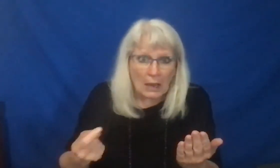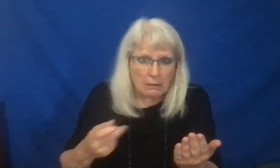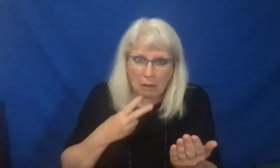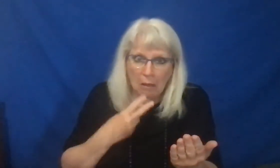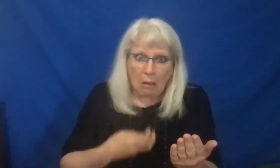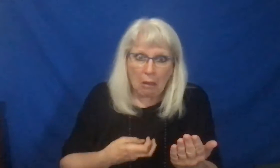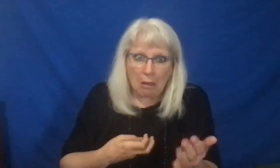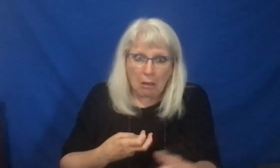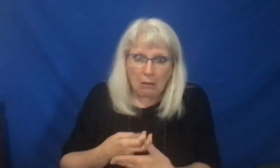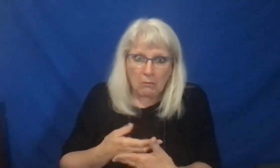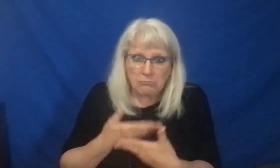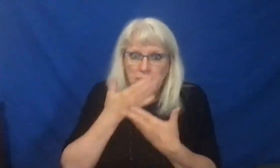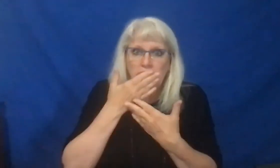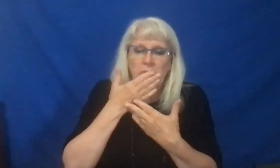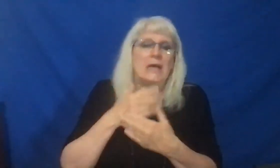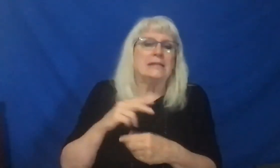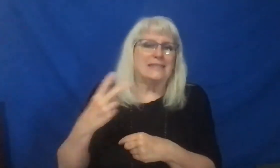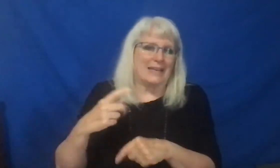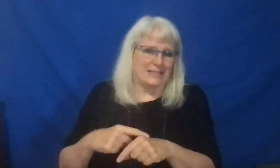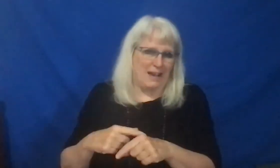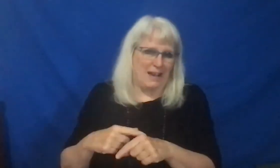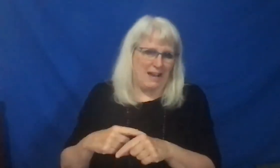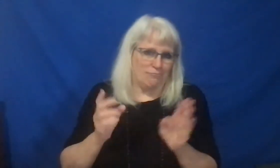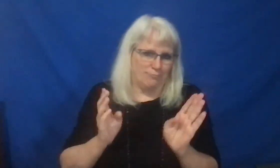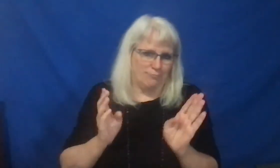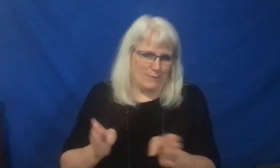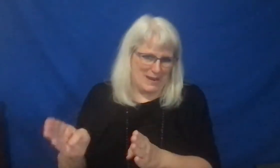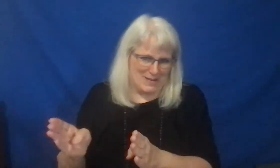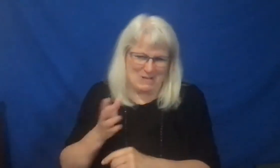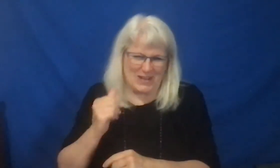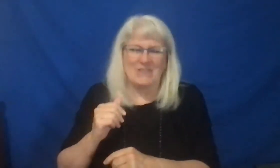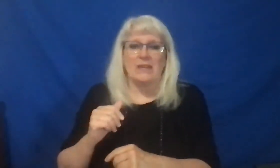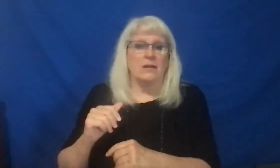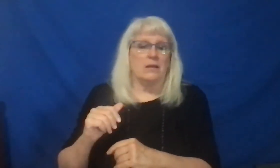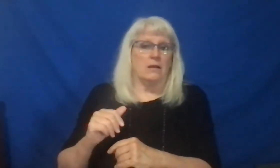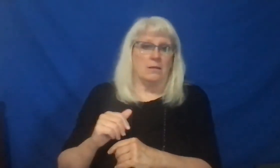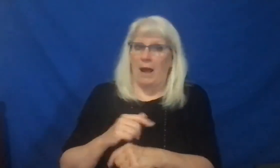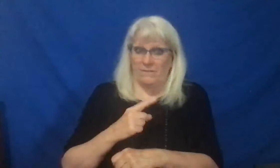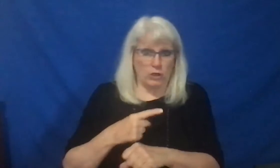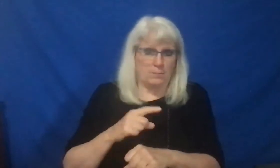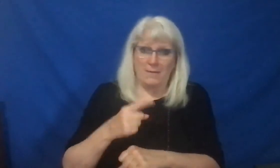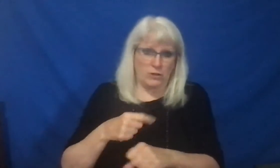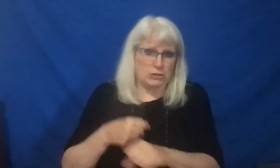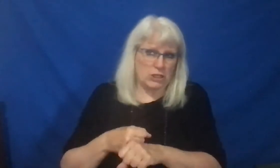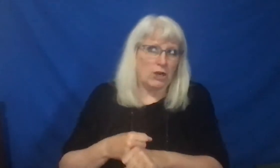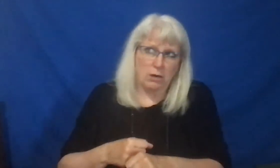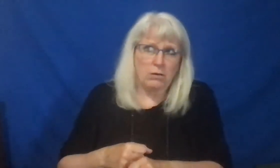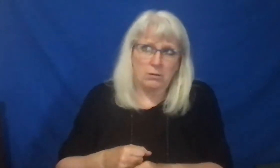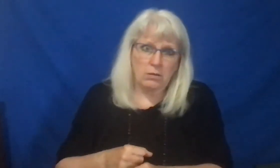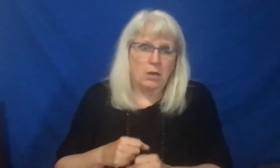a little more prepped, a little more prepared. By the end of my first year, I knew how much time and